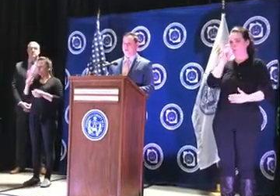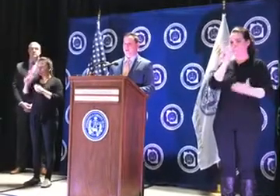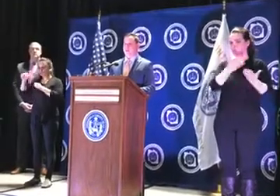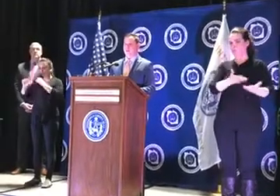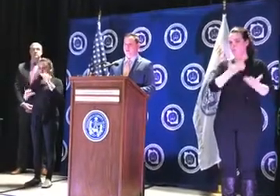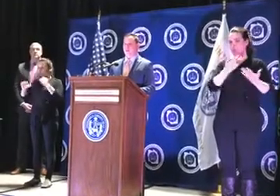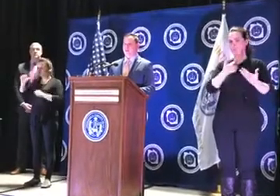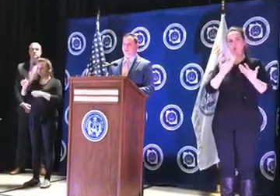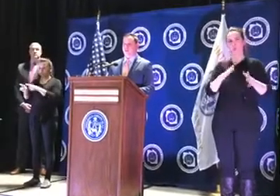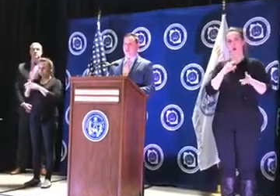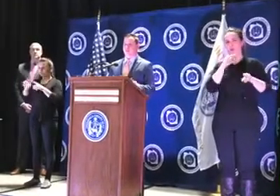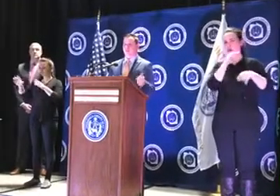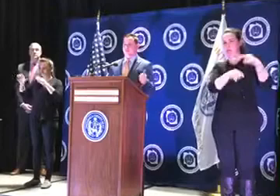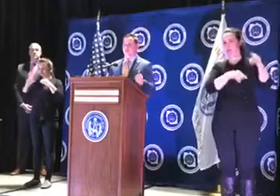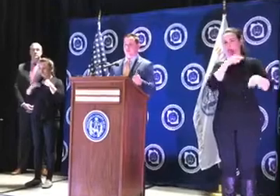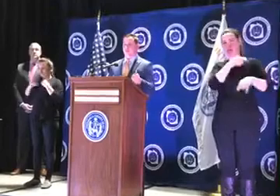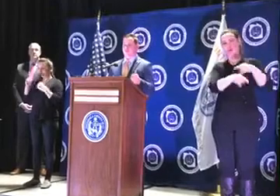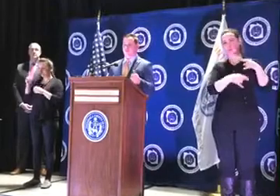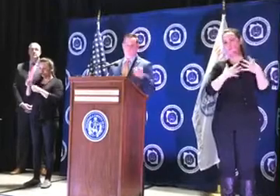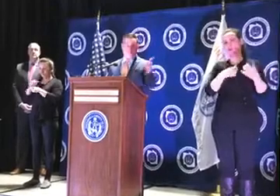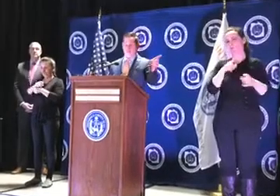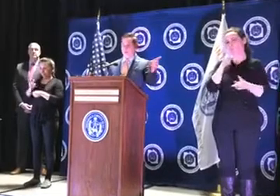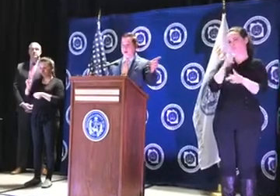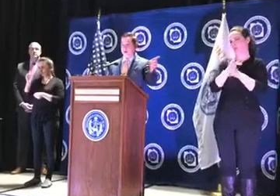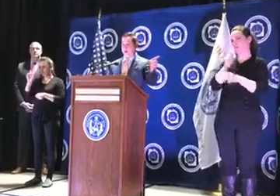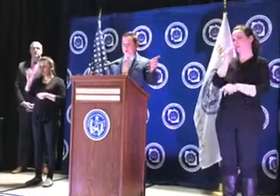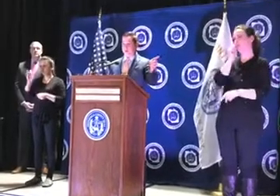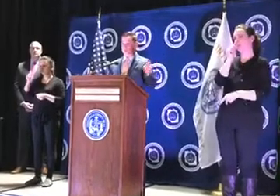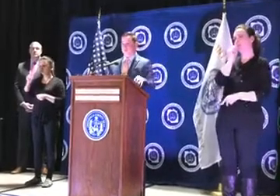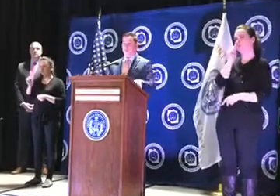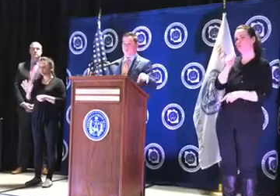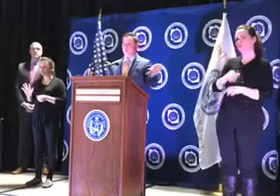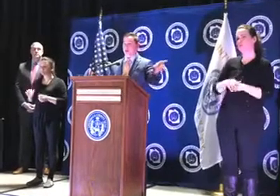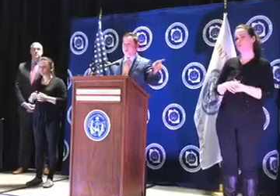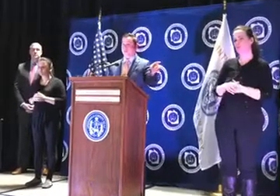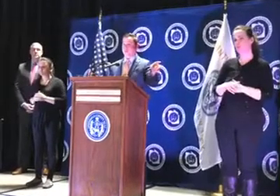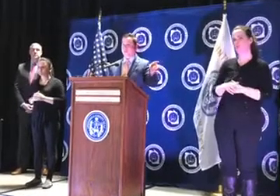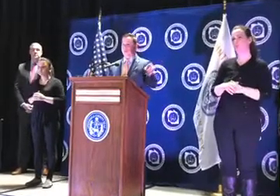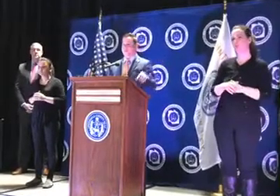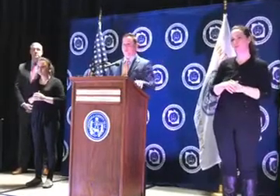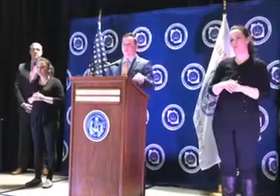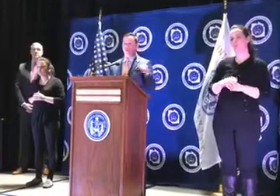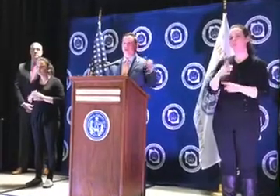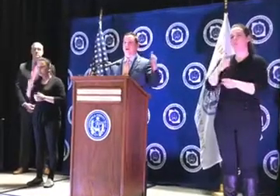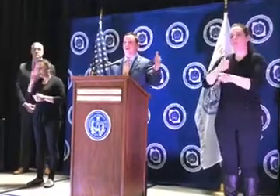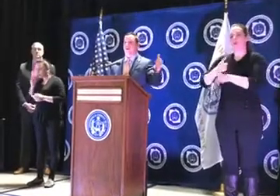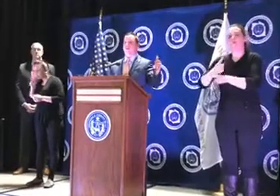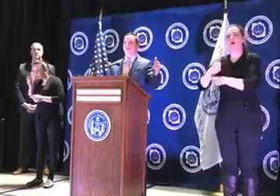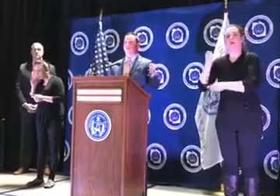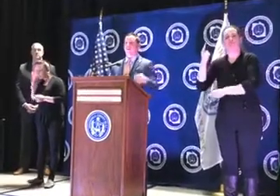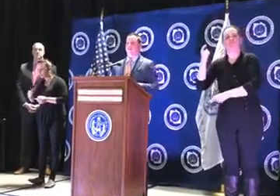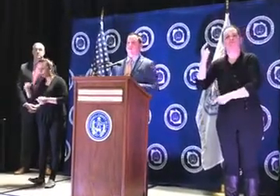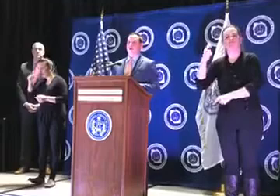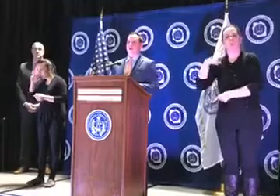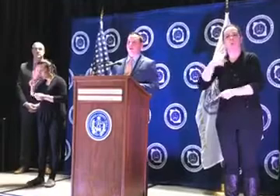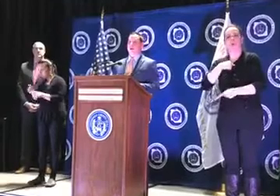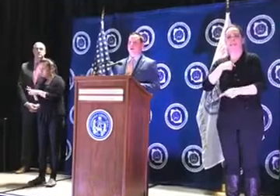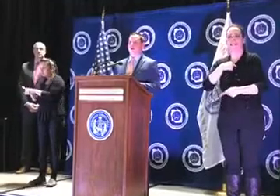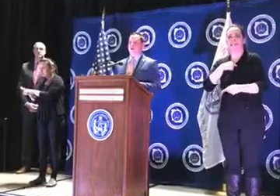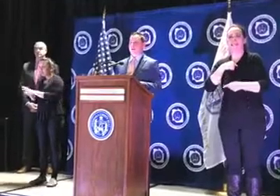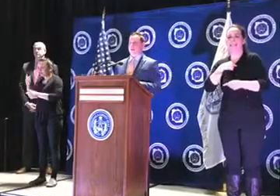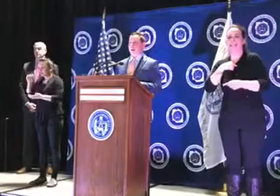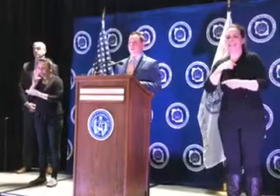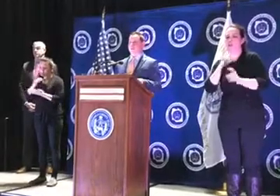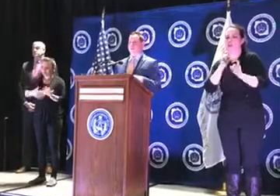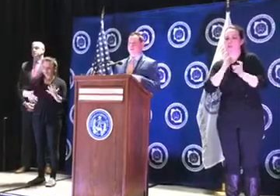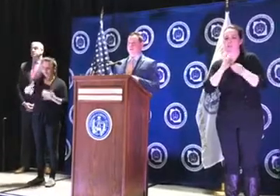have recess parties in their neighborhood, and some of these same towns, hopefully they're watching, people in your town have this.